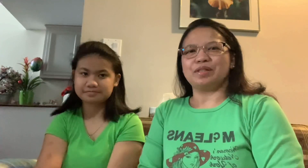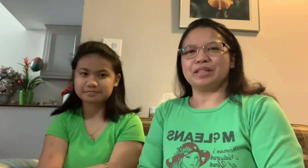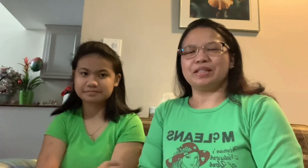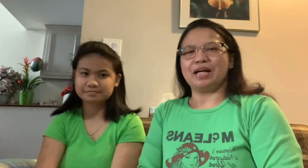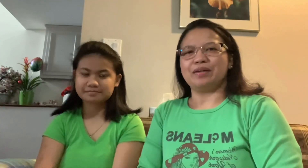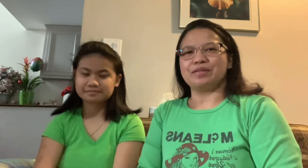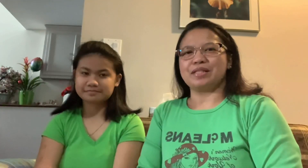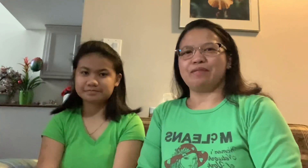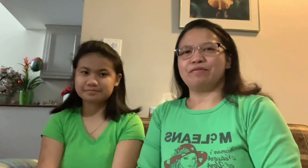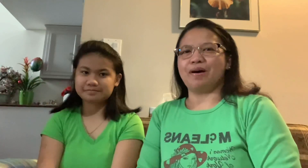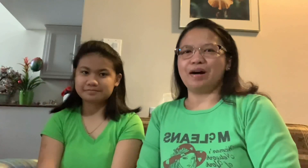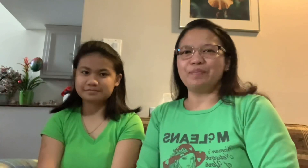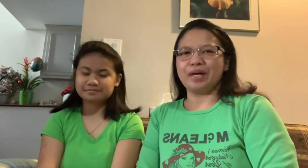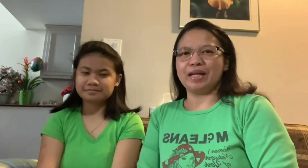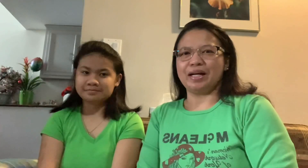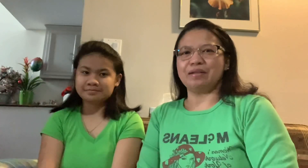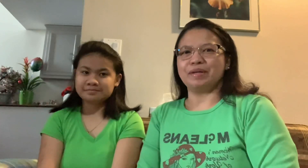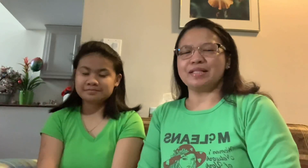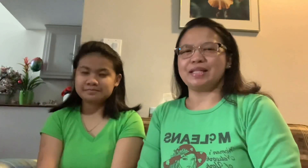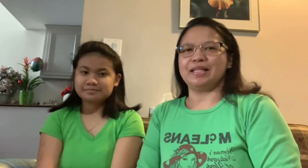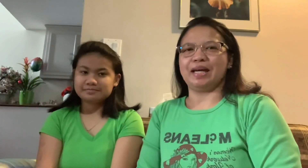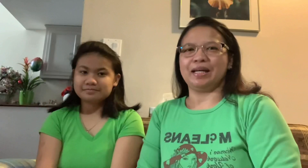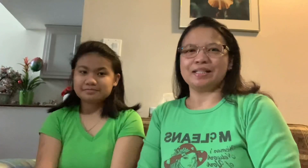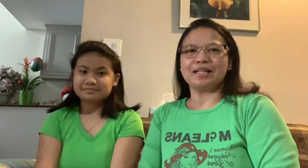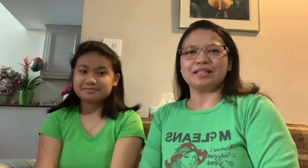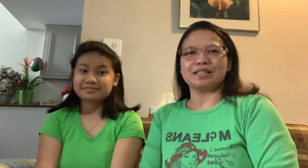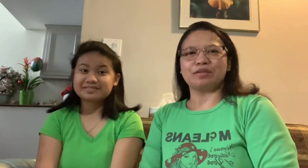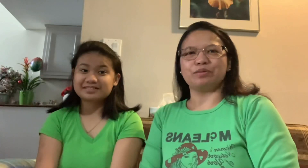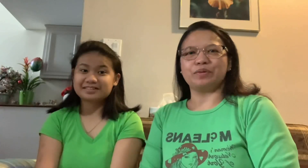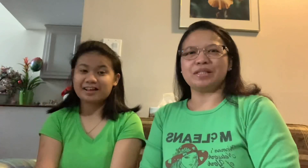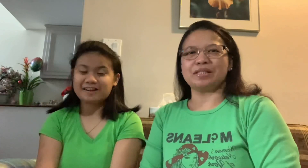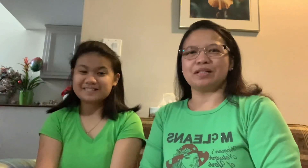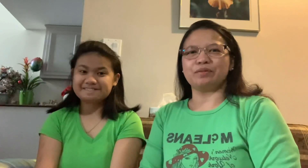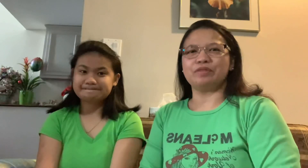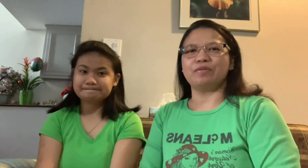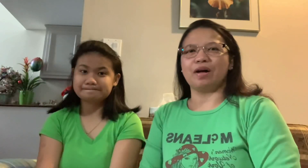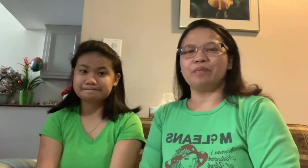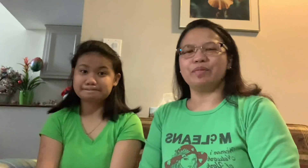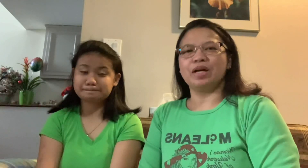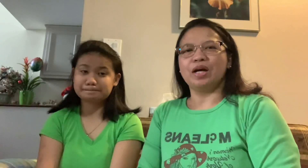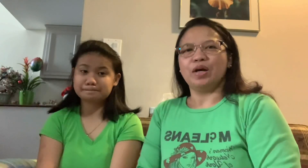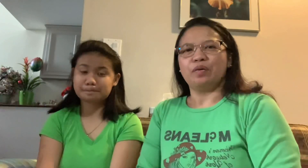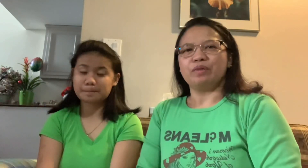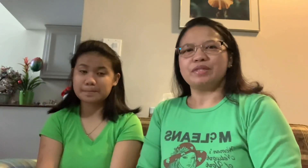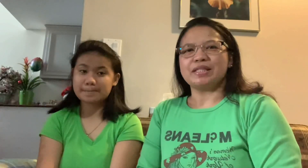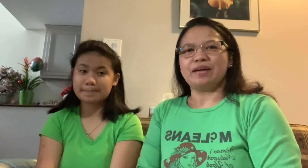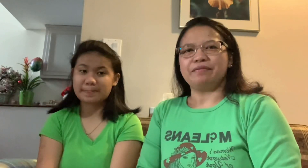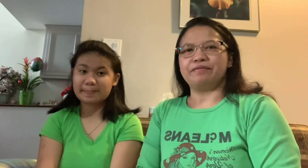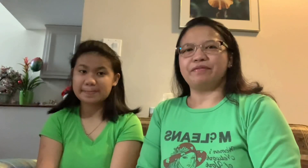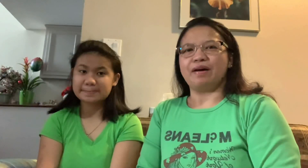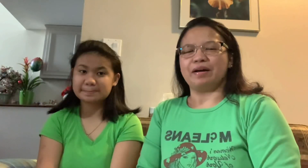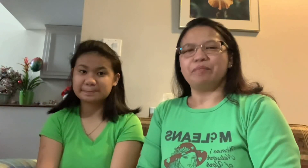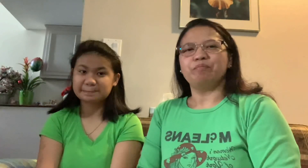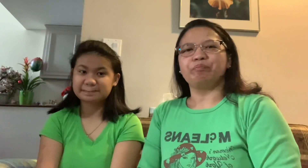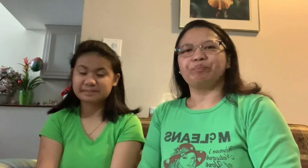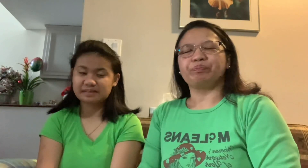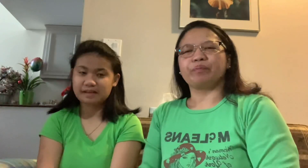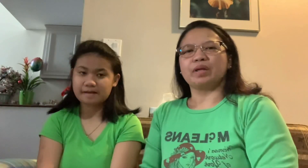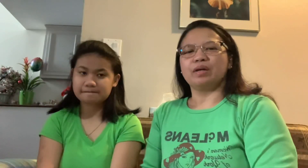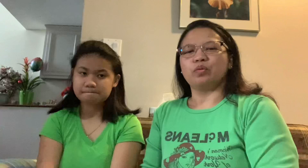learn how to say farm and animals in ASL. So we start with farm. When we say farm,